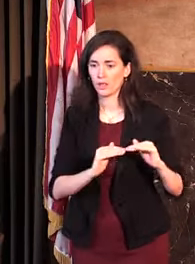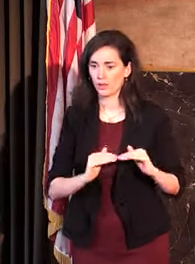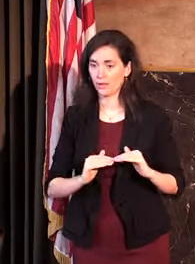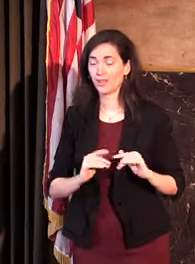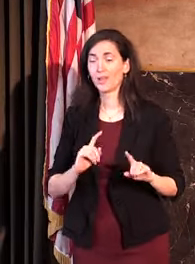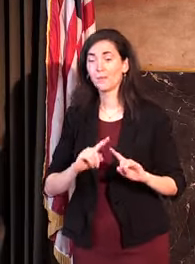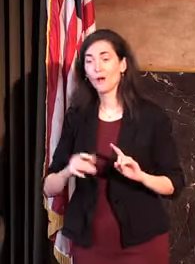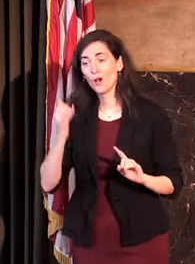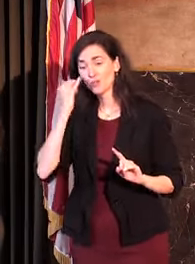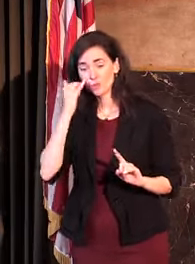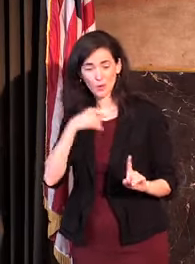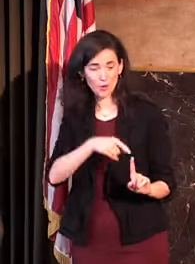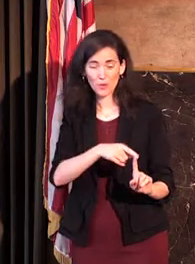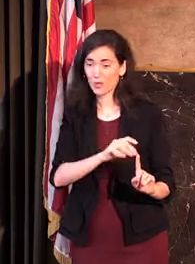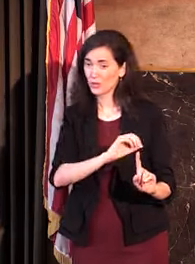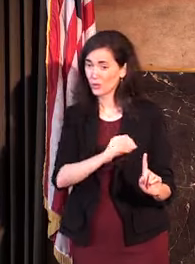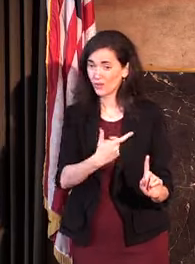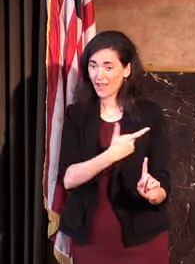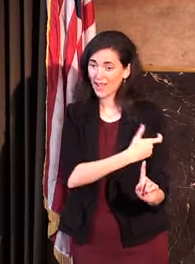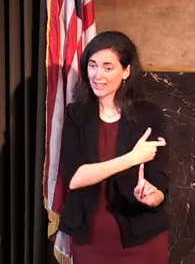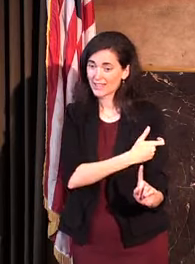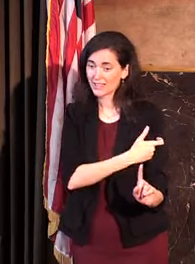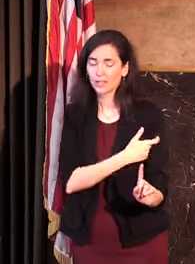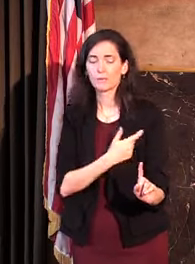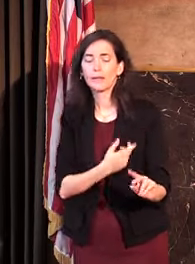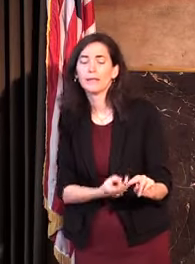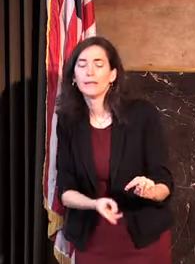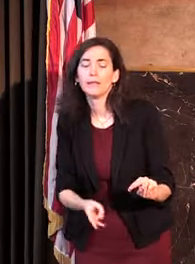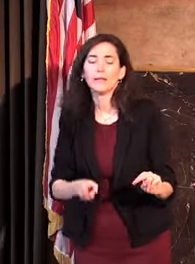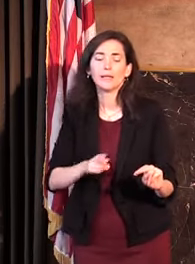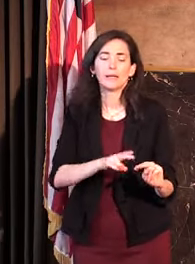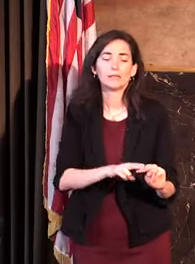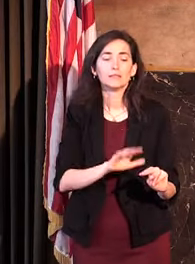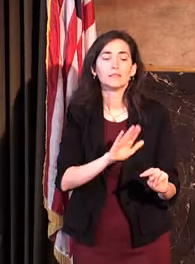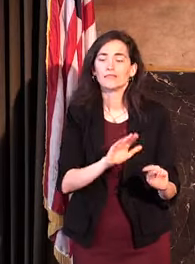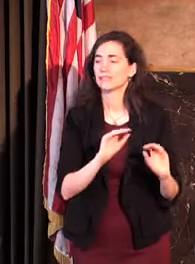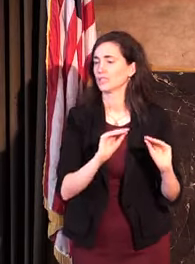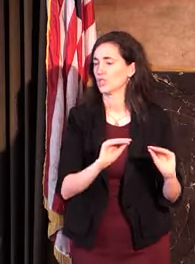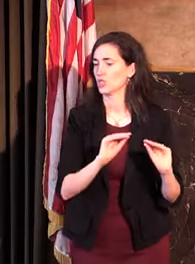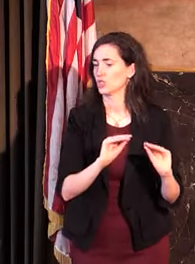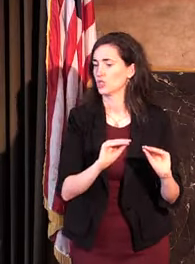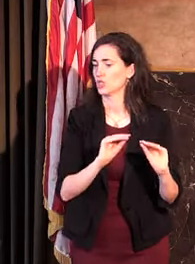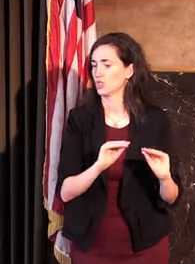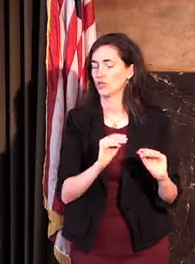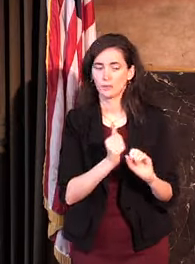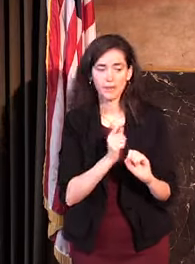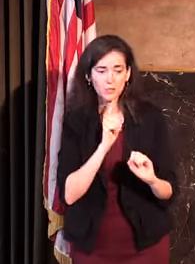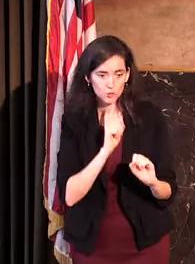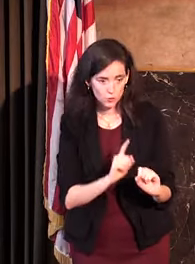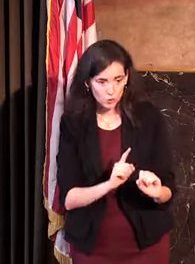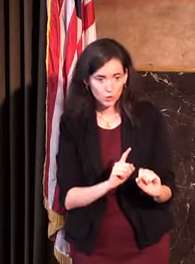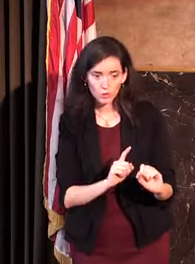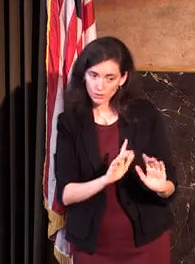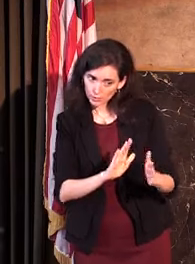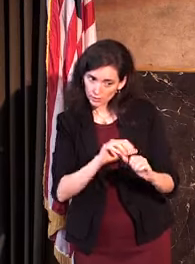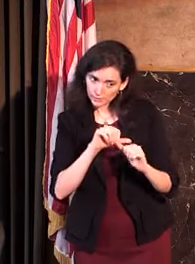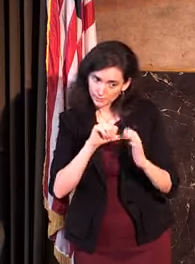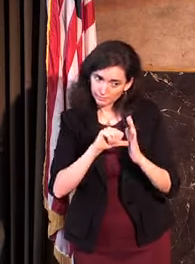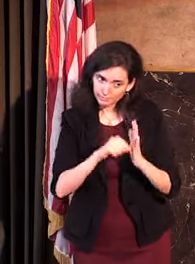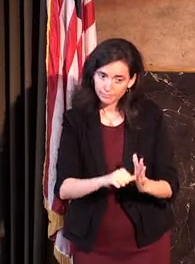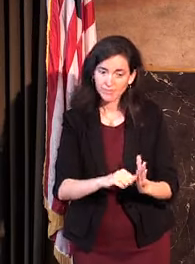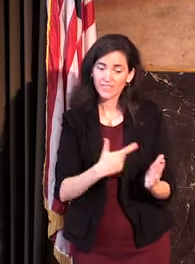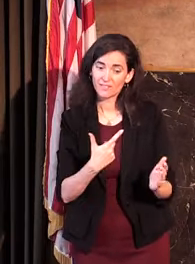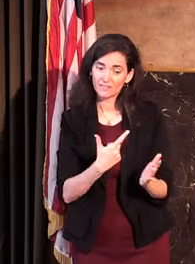But if the patient is unvaccinated, I go that extra effort to do the education to make sure that we stress how